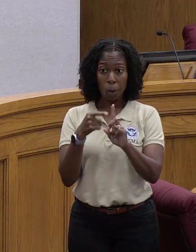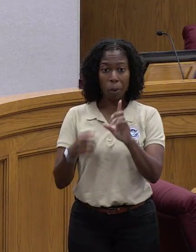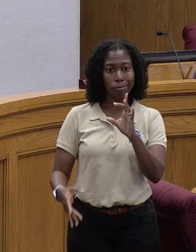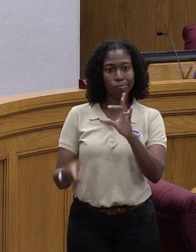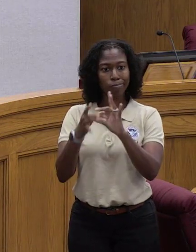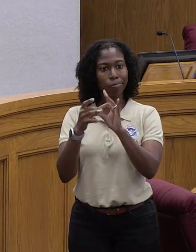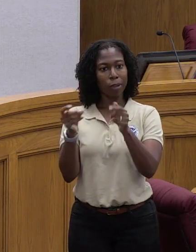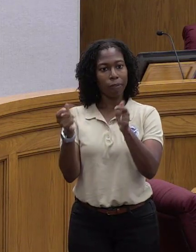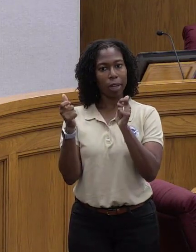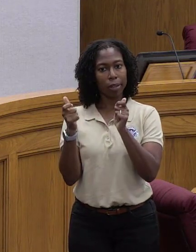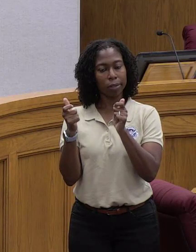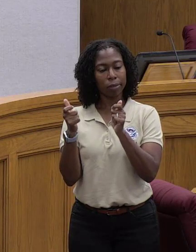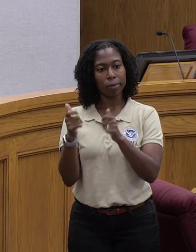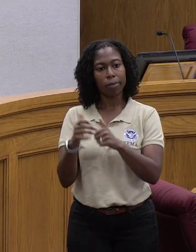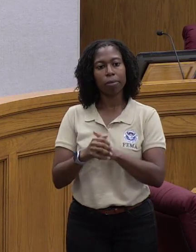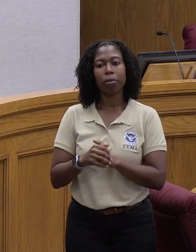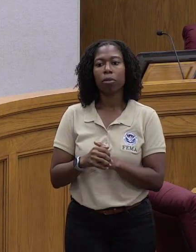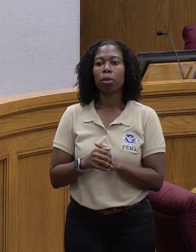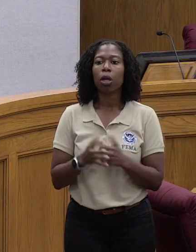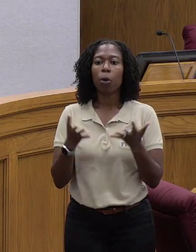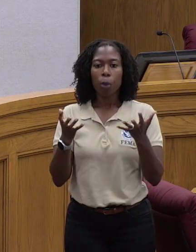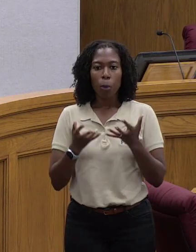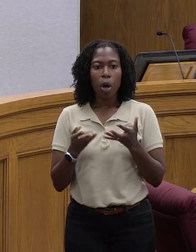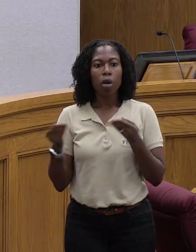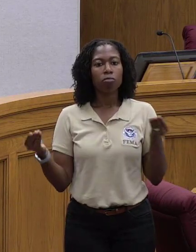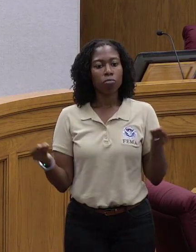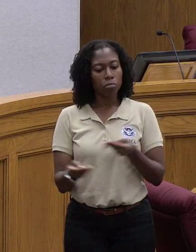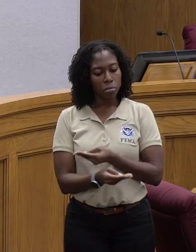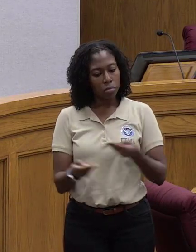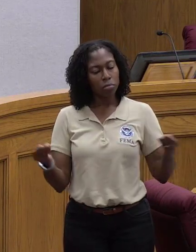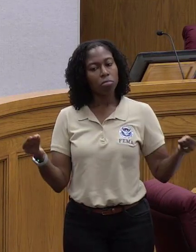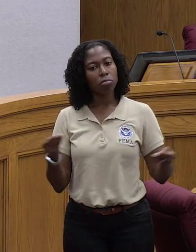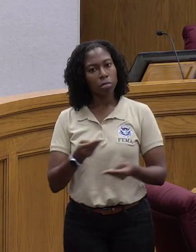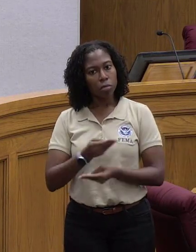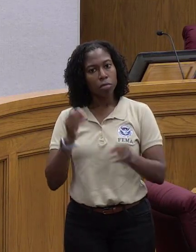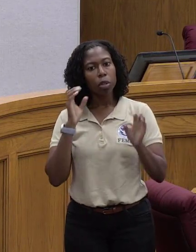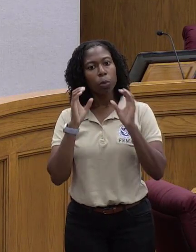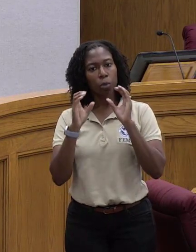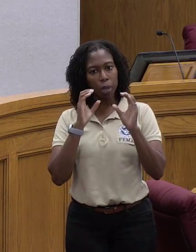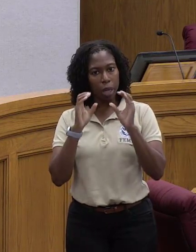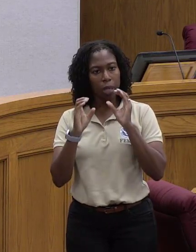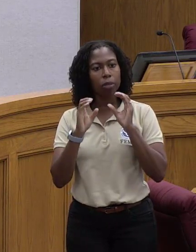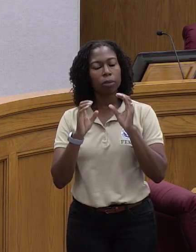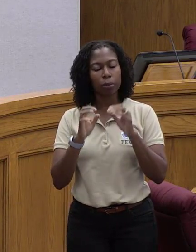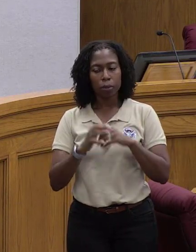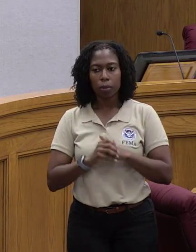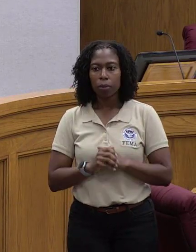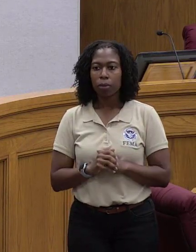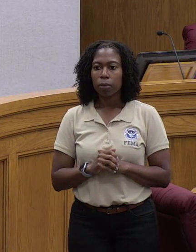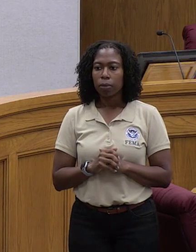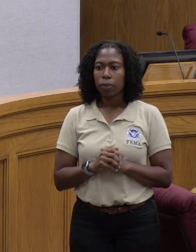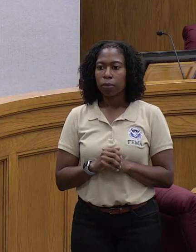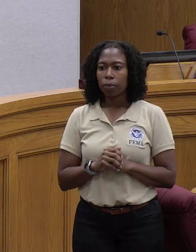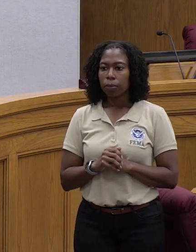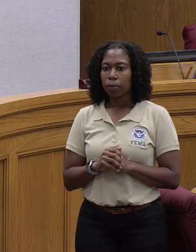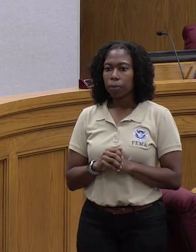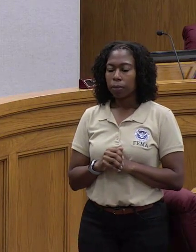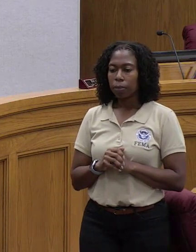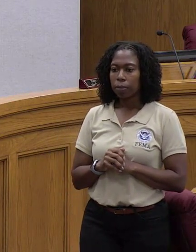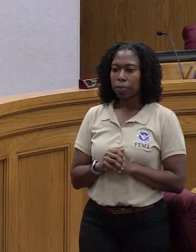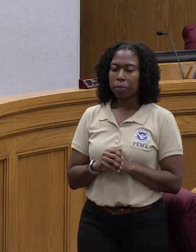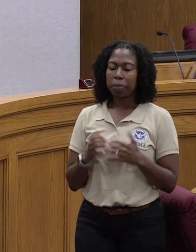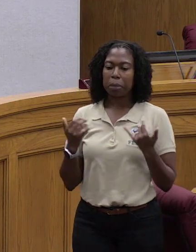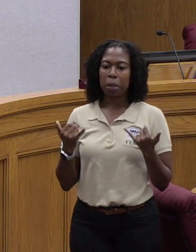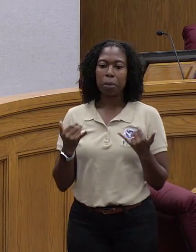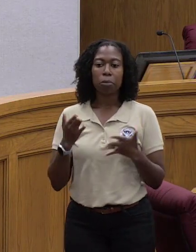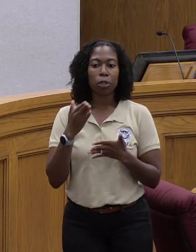possible and keeping an open line of communication with our customers. To that end, let me address some of the